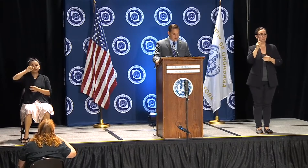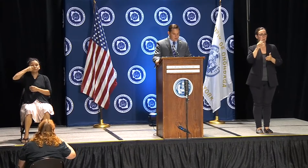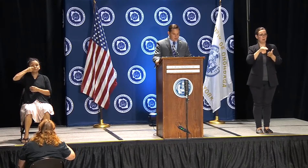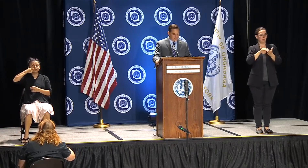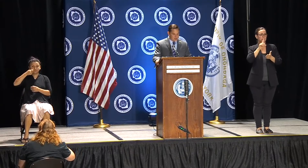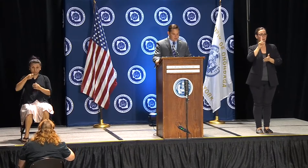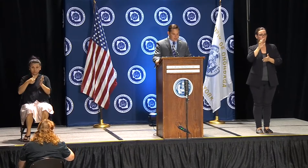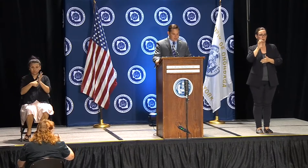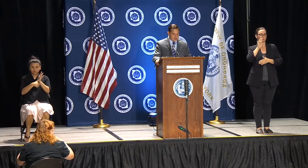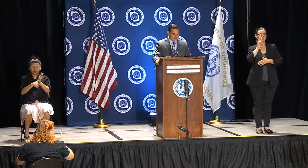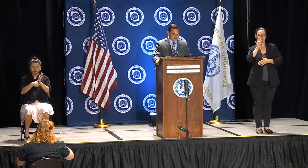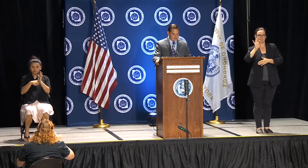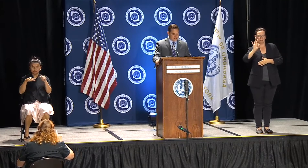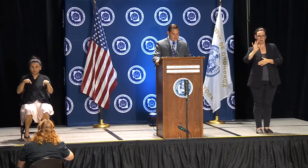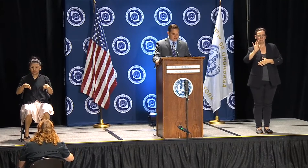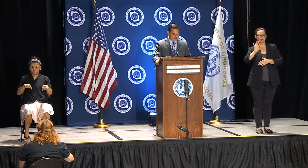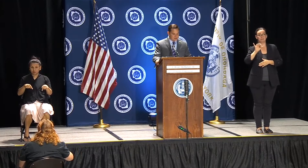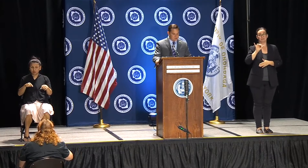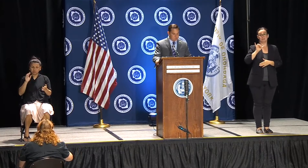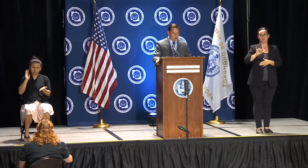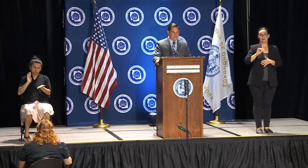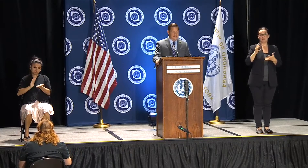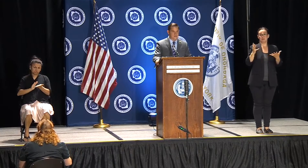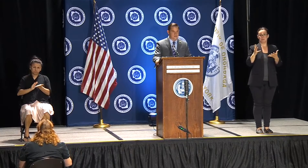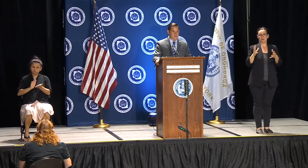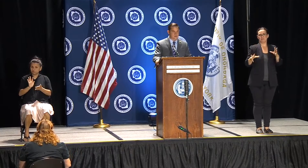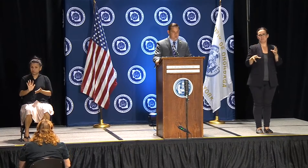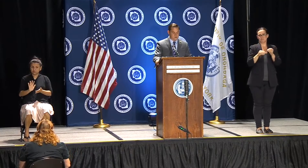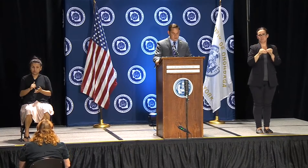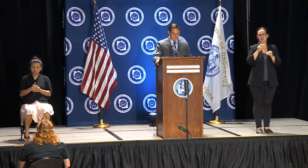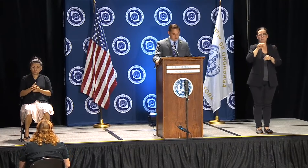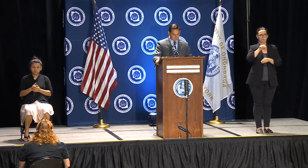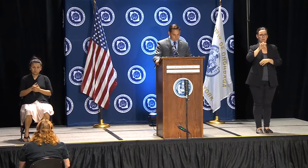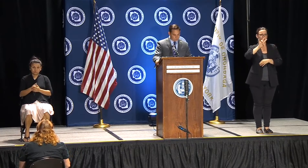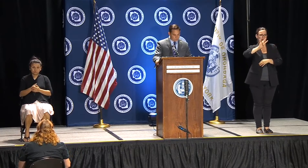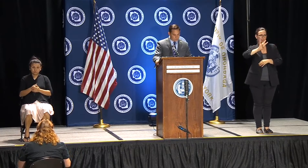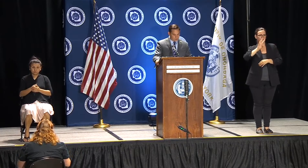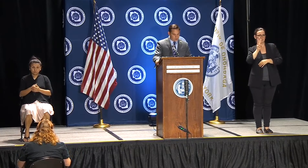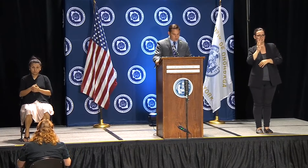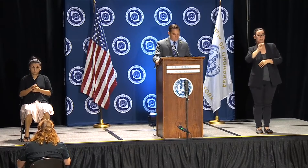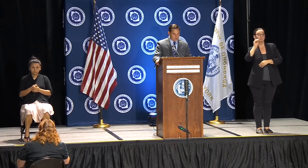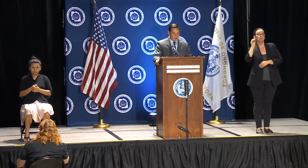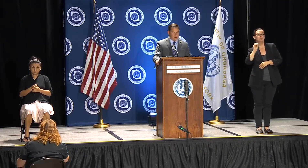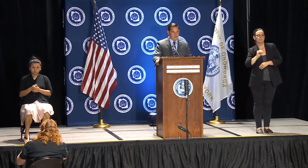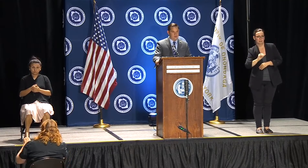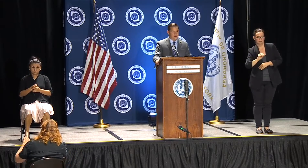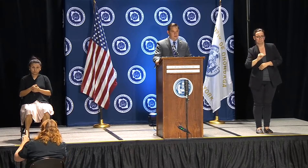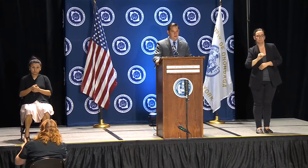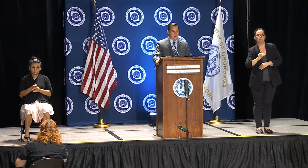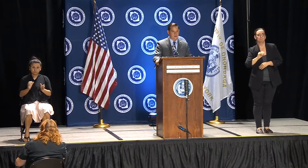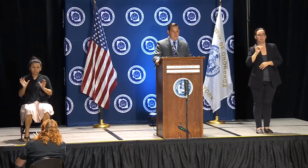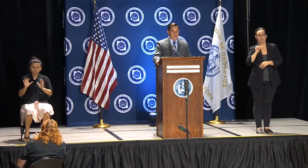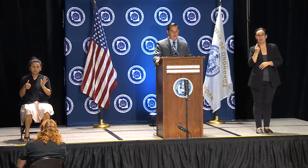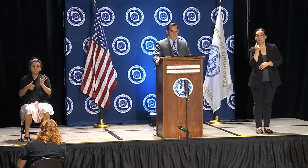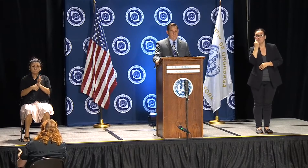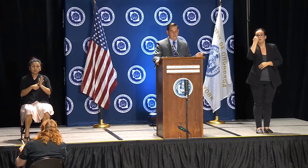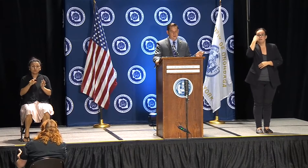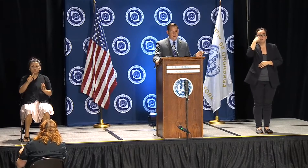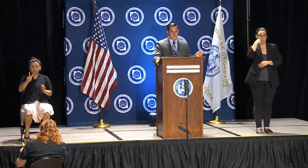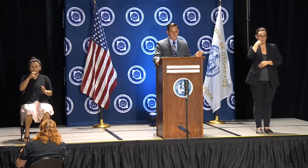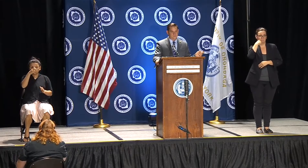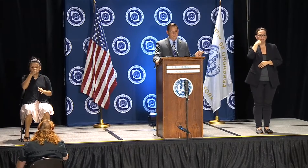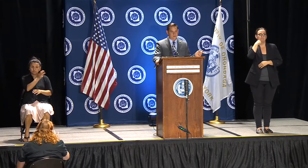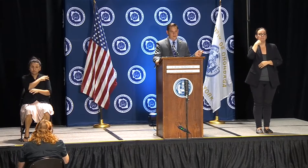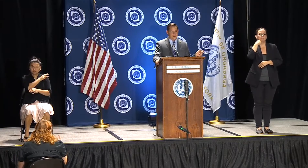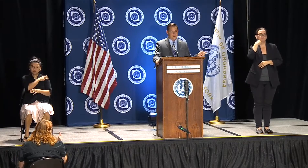for diagnostic testing is 0.76%. Again, the state